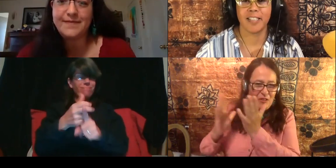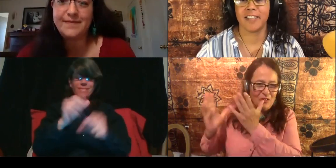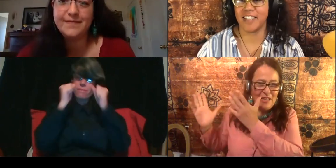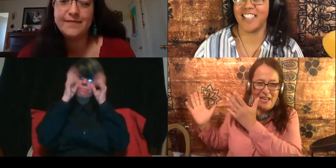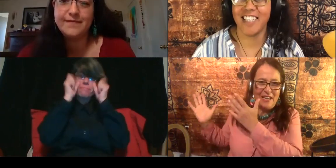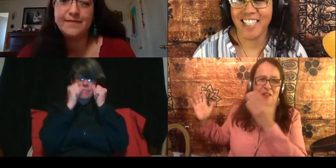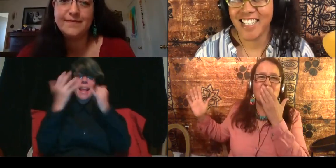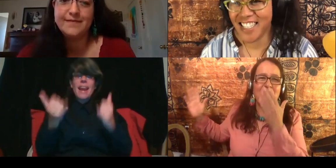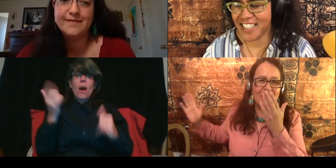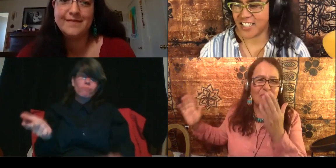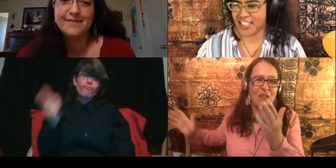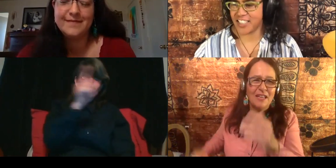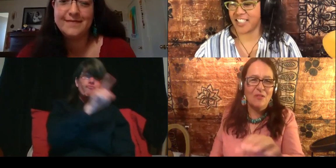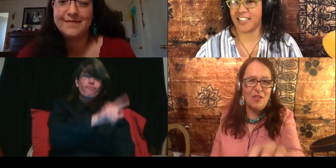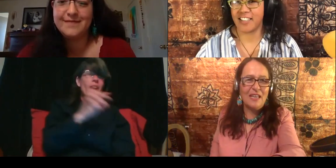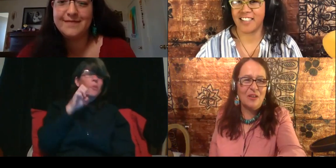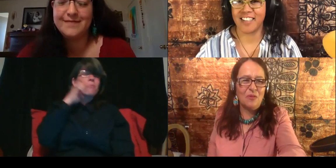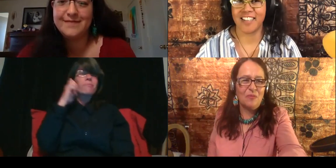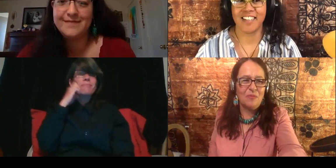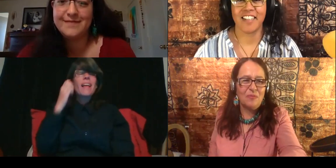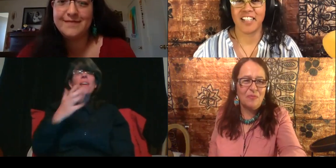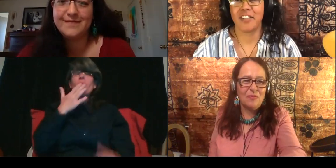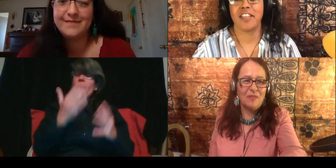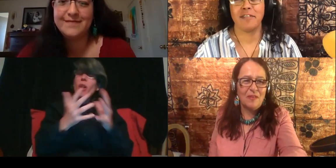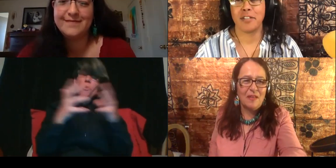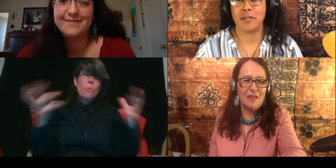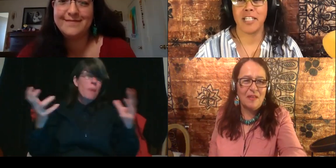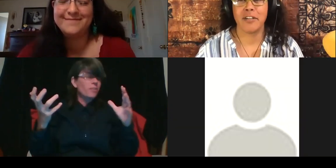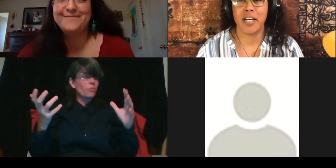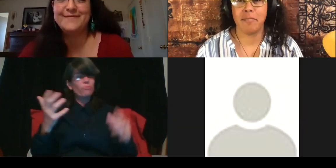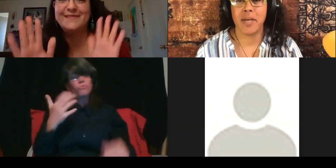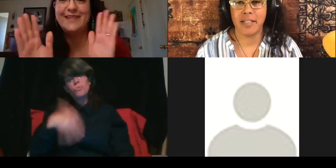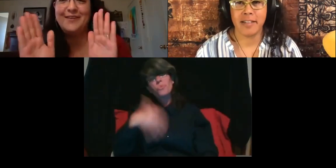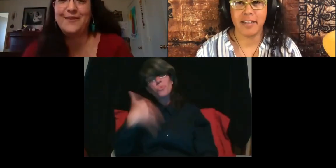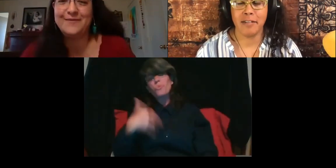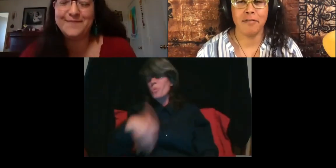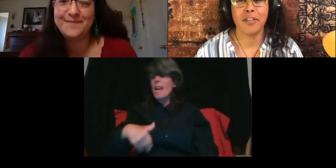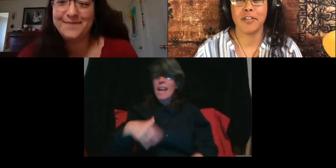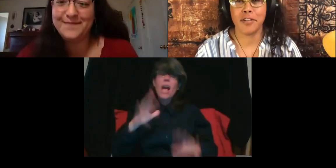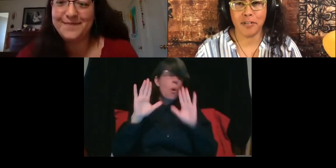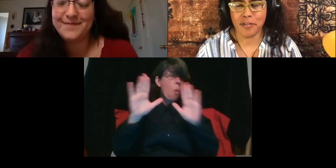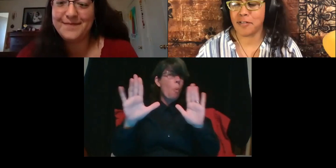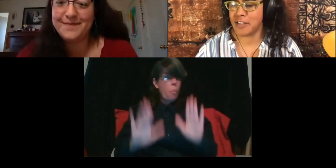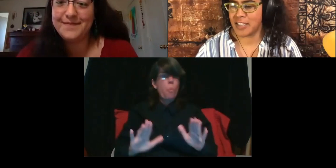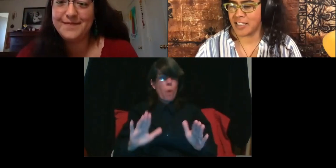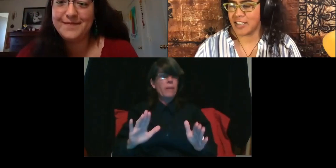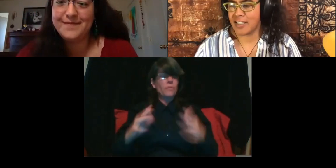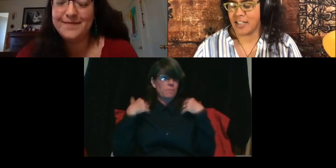it over to Elena. Thank you, thank you, thank you. That was really great medicine for the